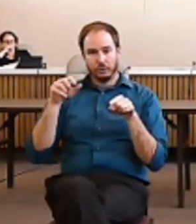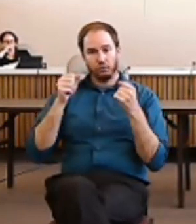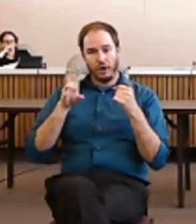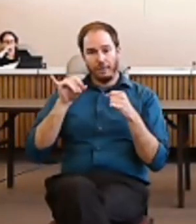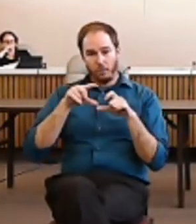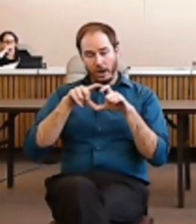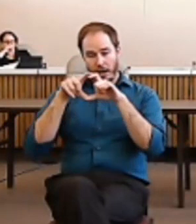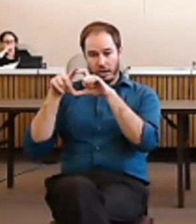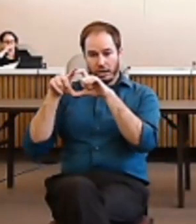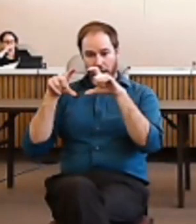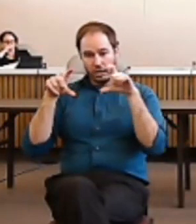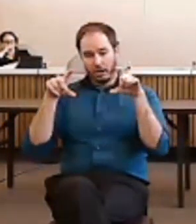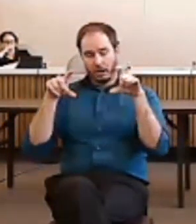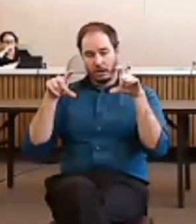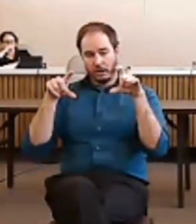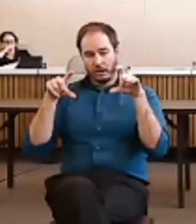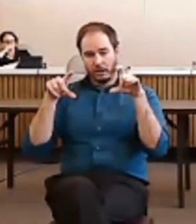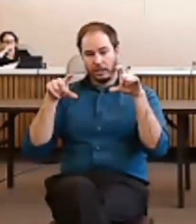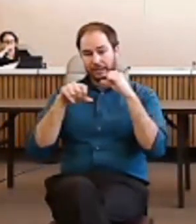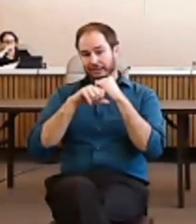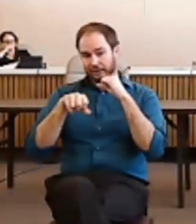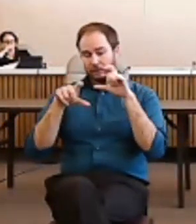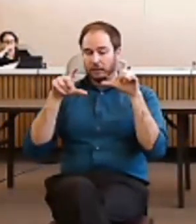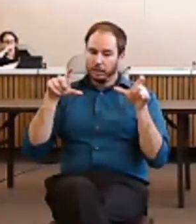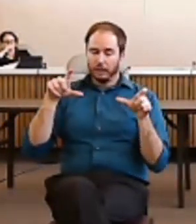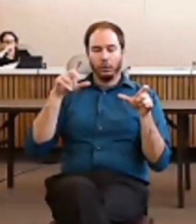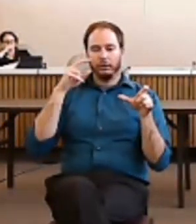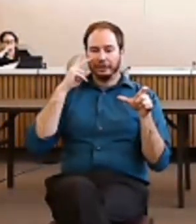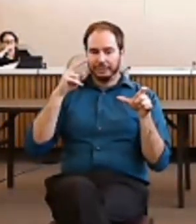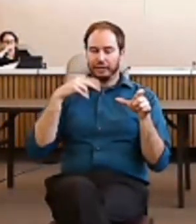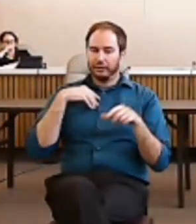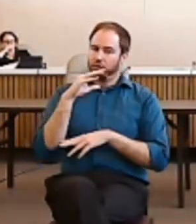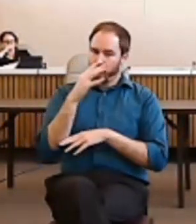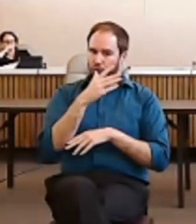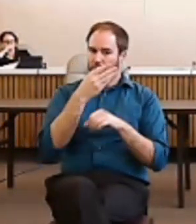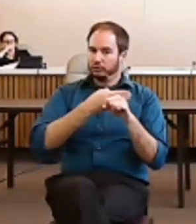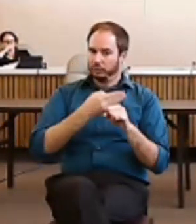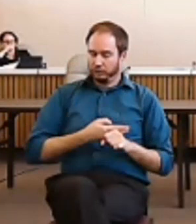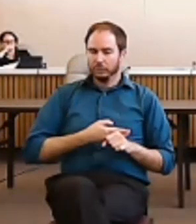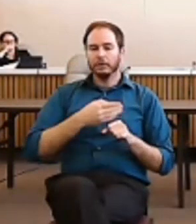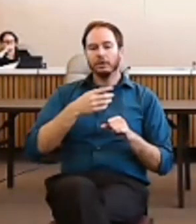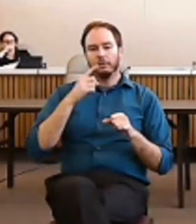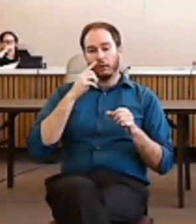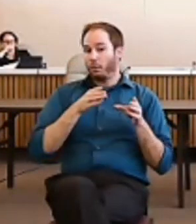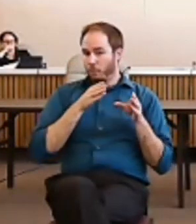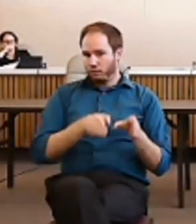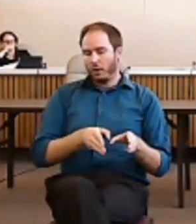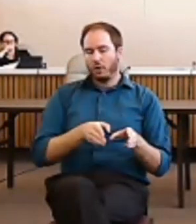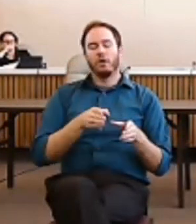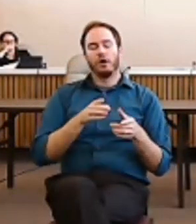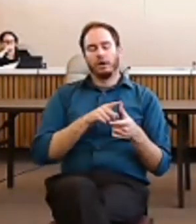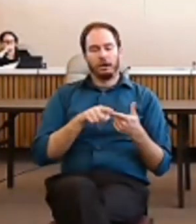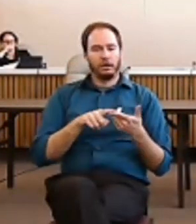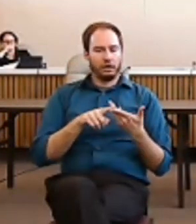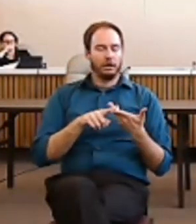driveway along the path, you can see that there'll be trees that will be cleared along the path of that road.